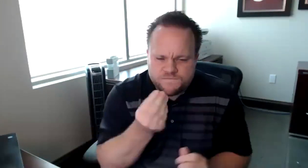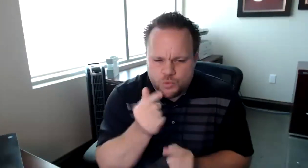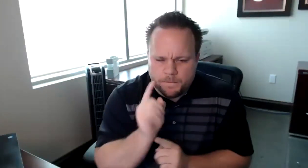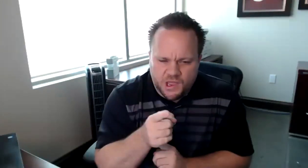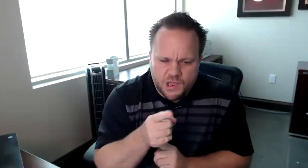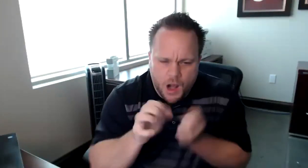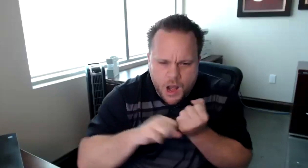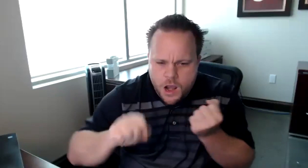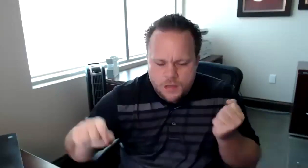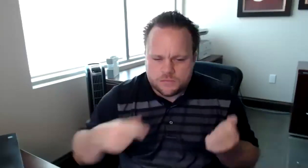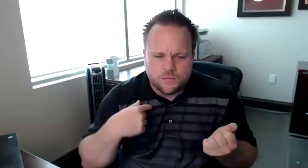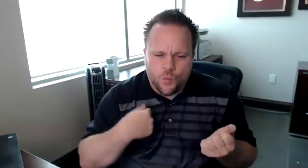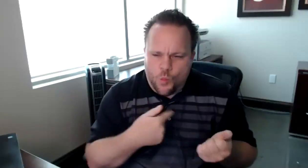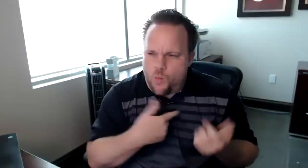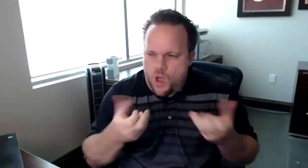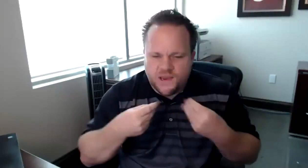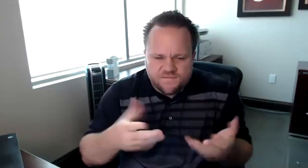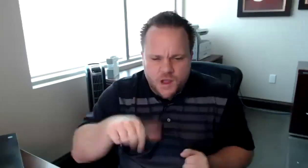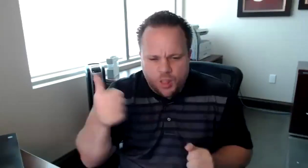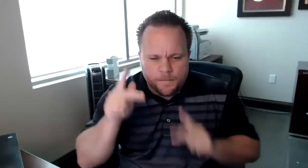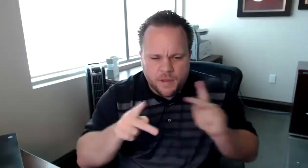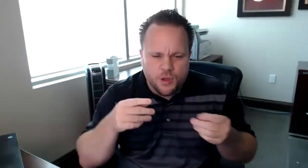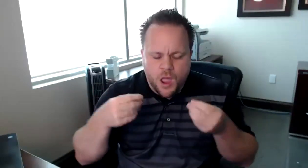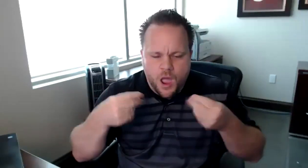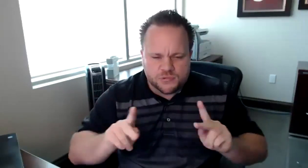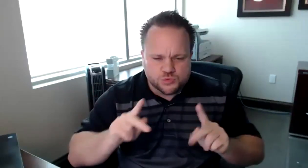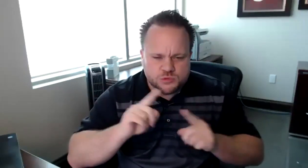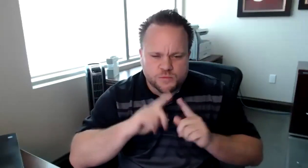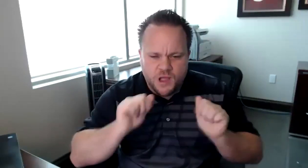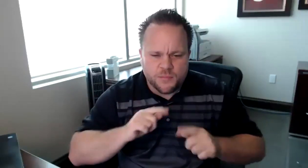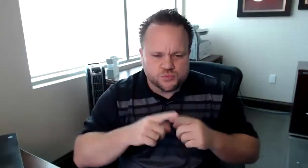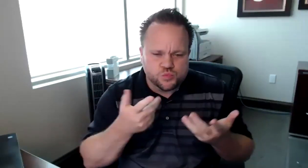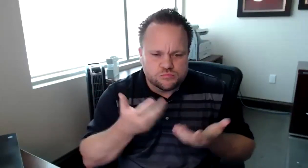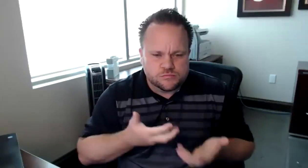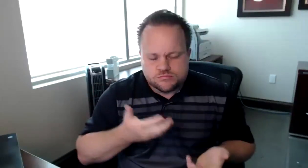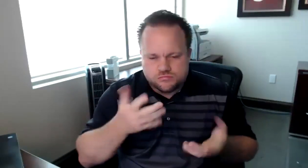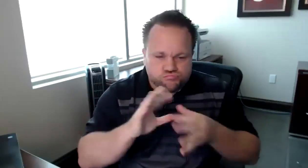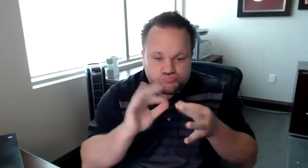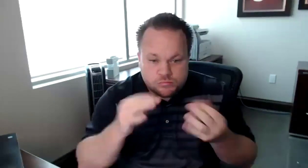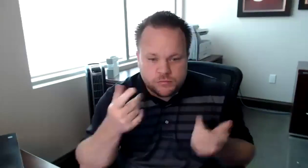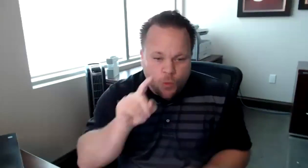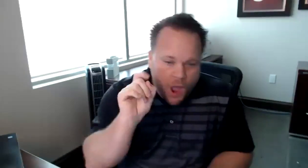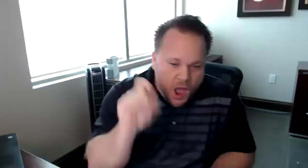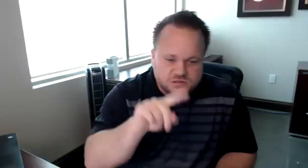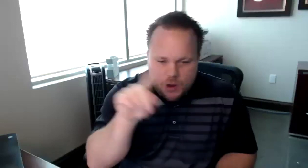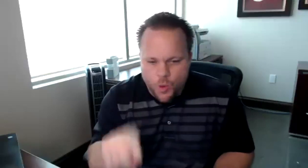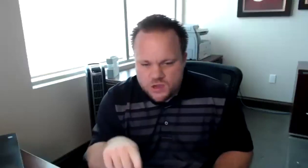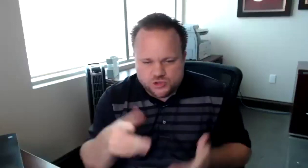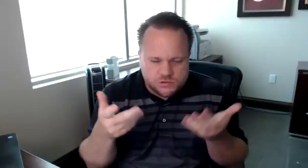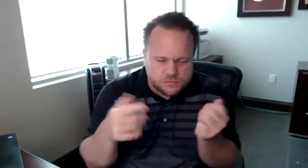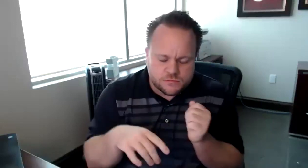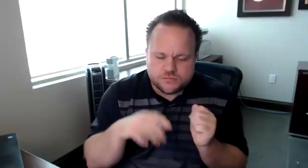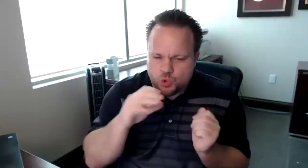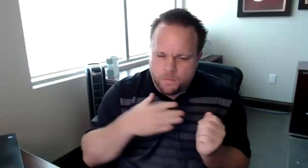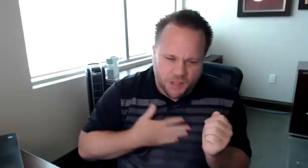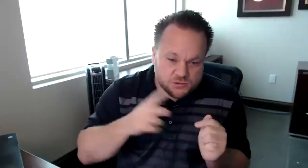Limit your answer or question to a few minutes. We want to give other people the opportunity to be able to talk and ask